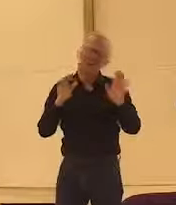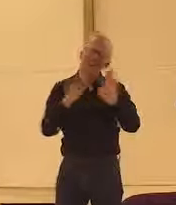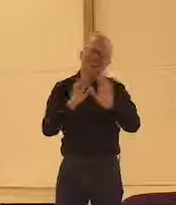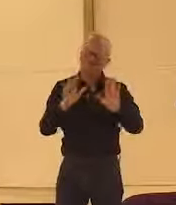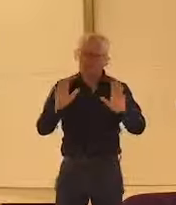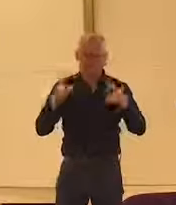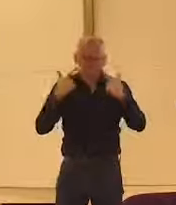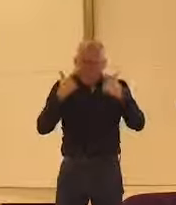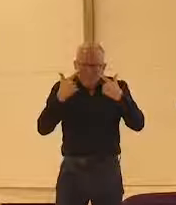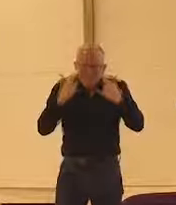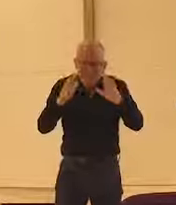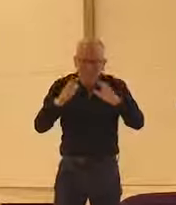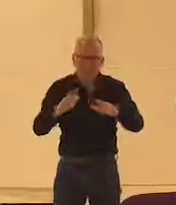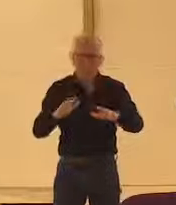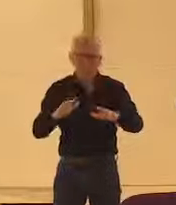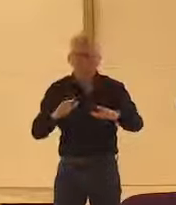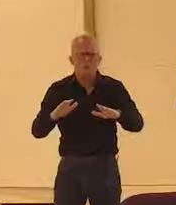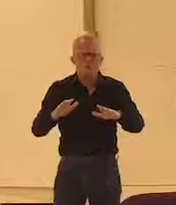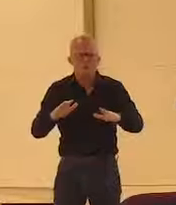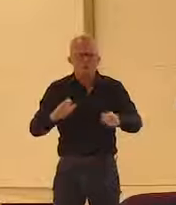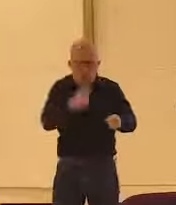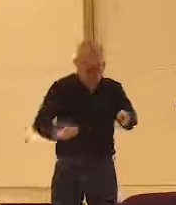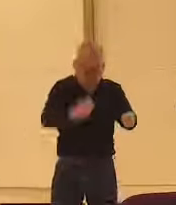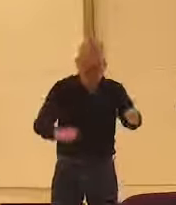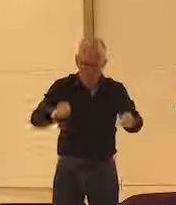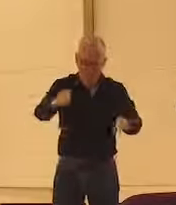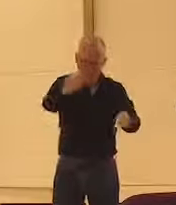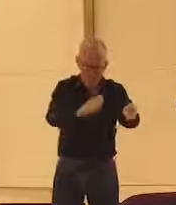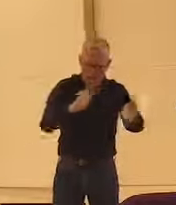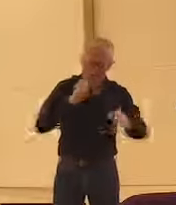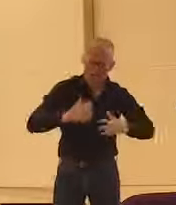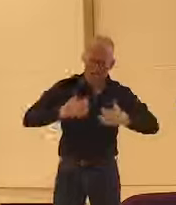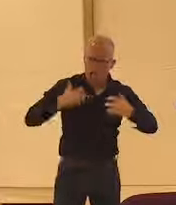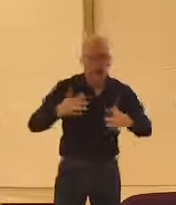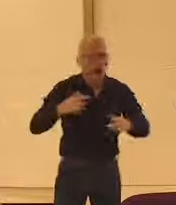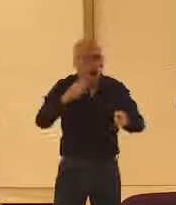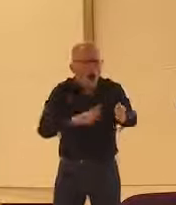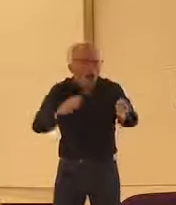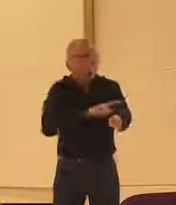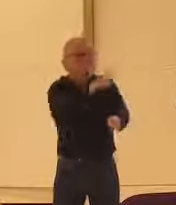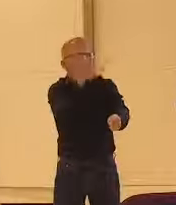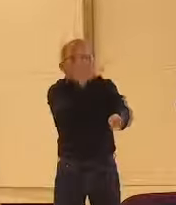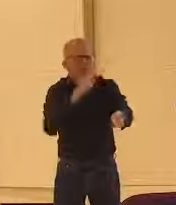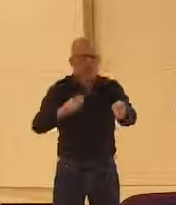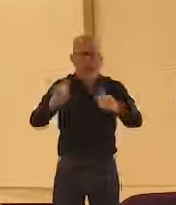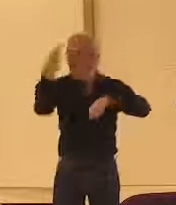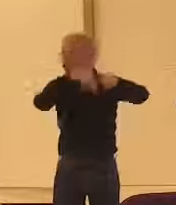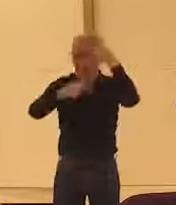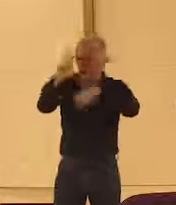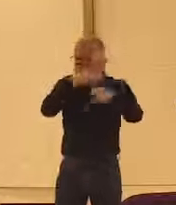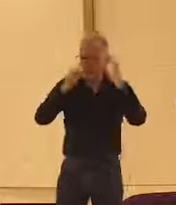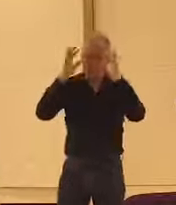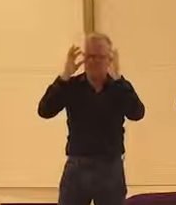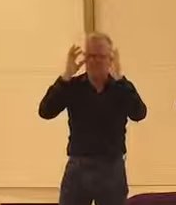And I said, "I need to see you." And then the doctor looked quite